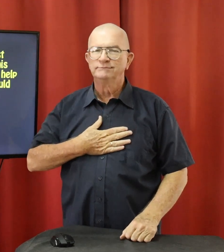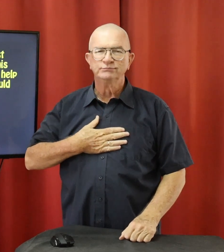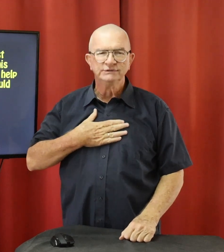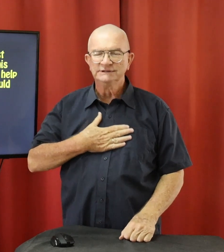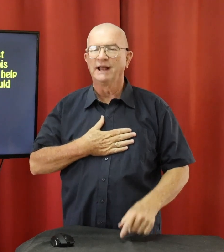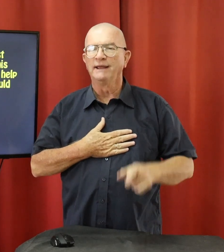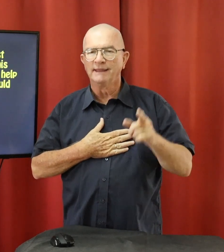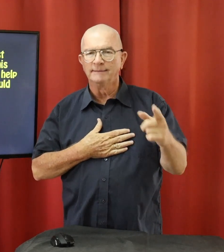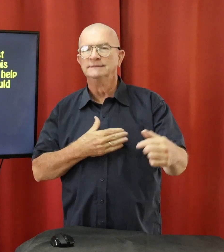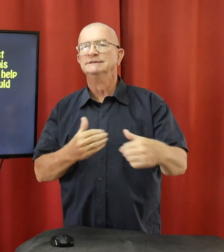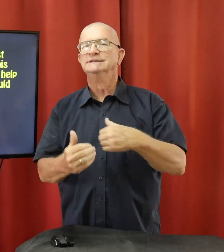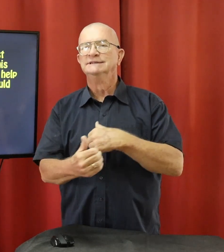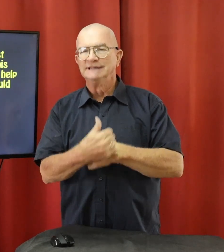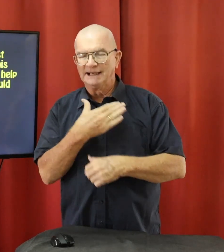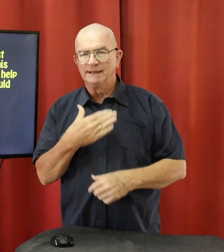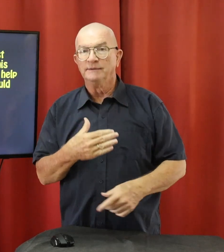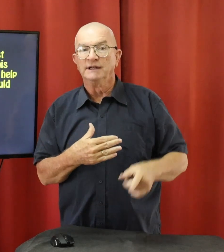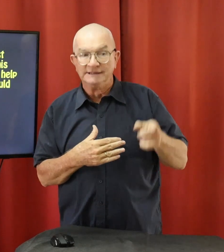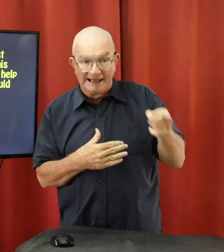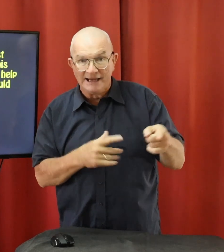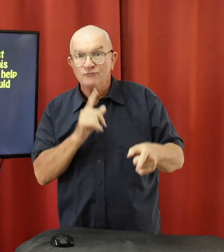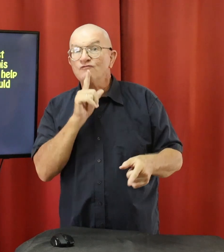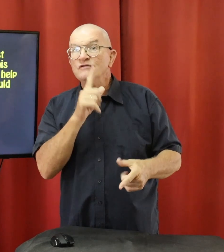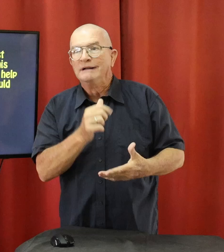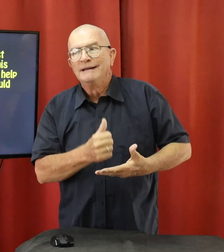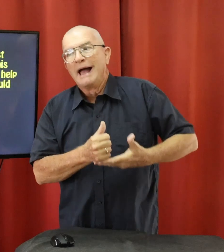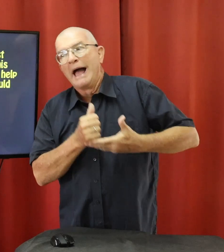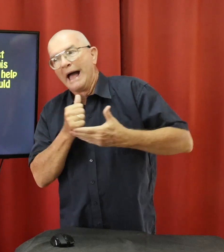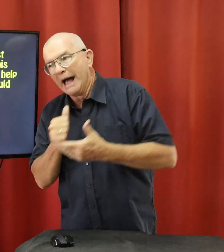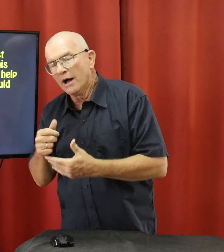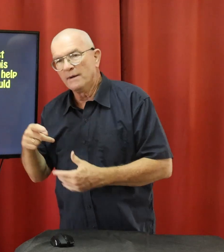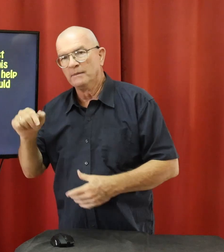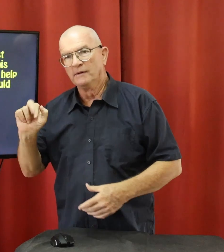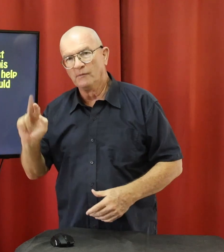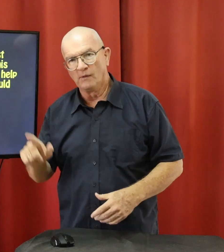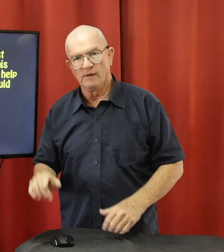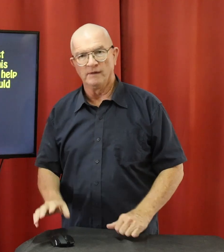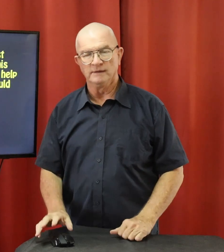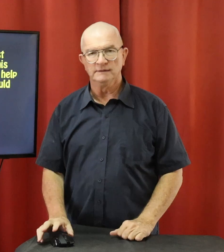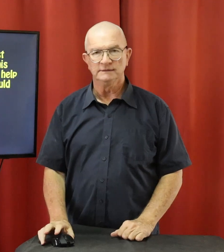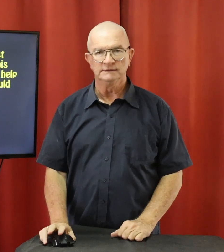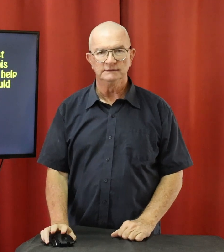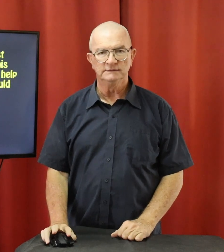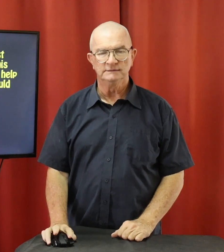So that was what Paul was very appreciative of, that they sent him to help him.